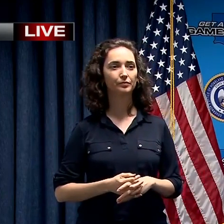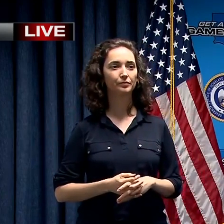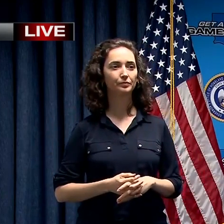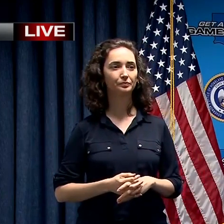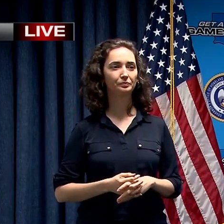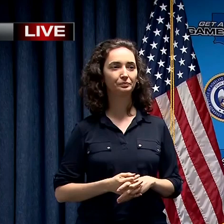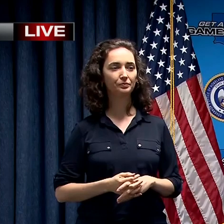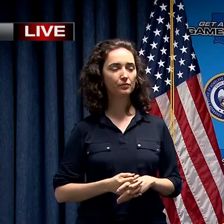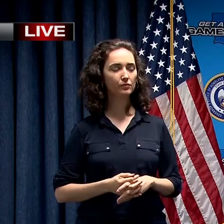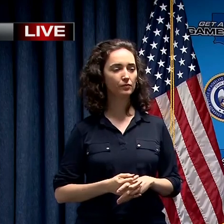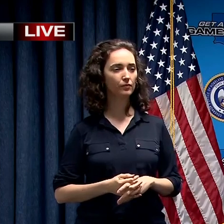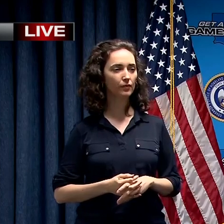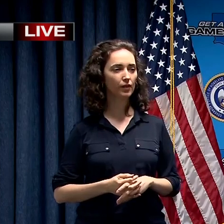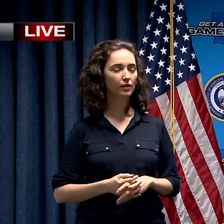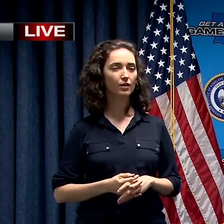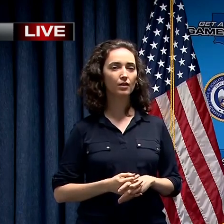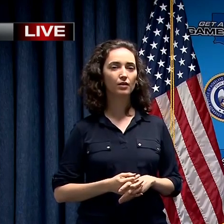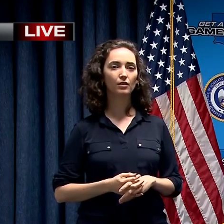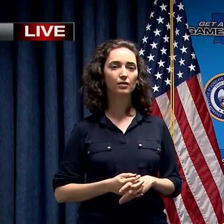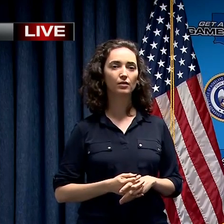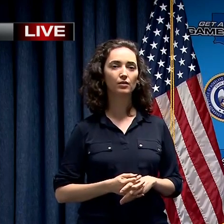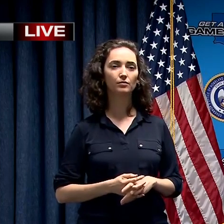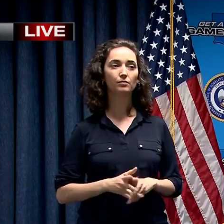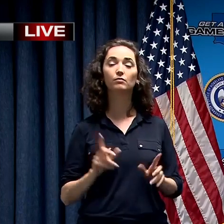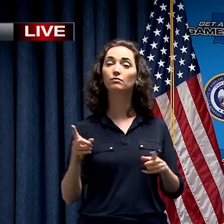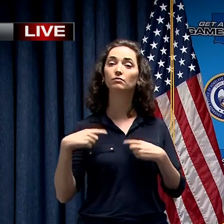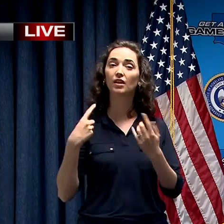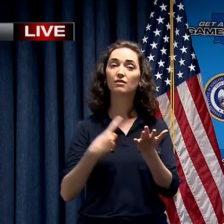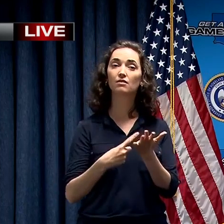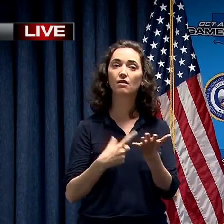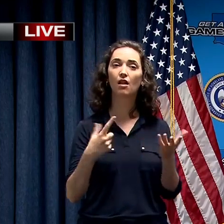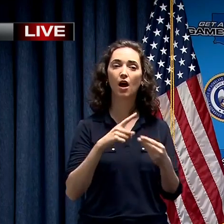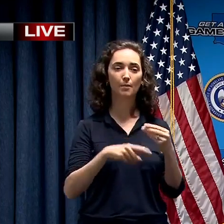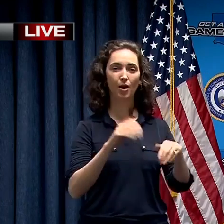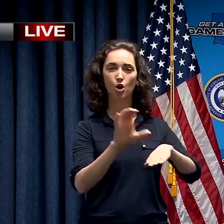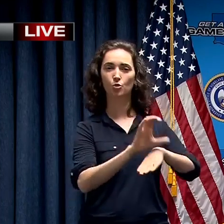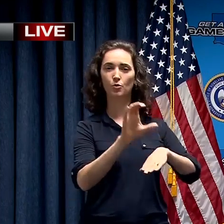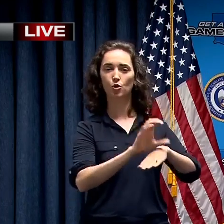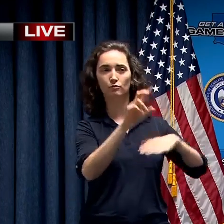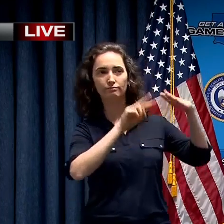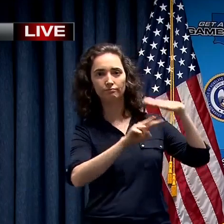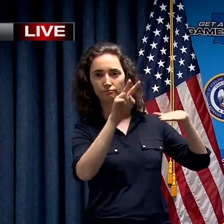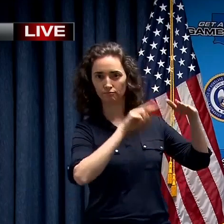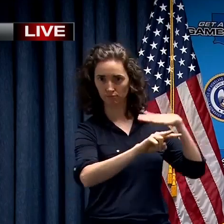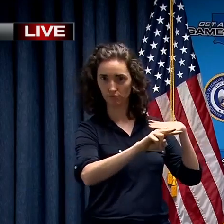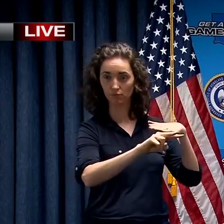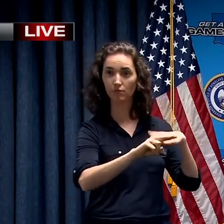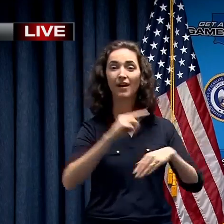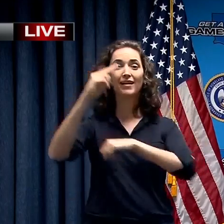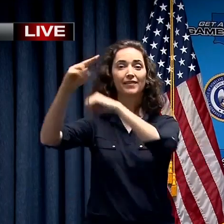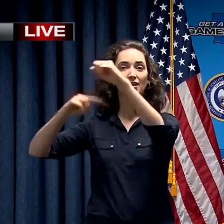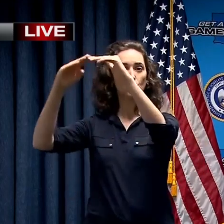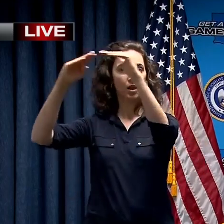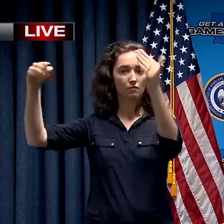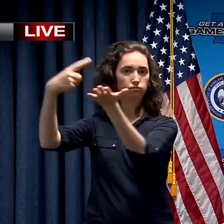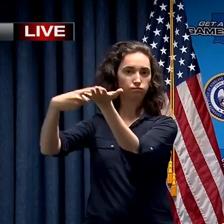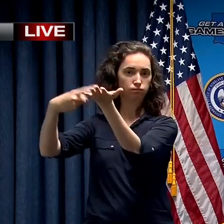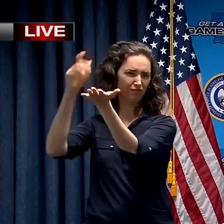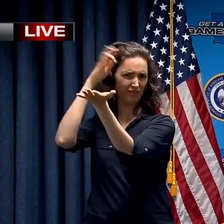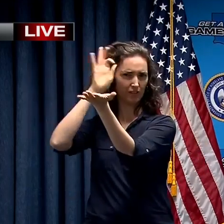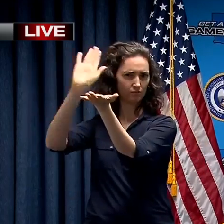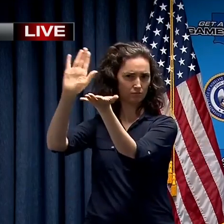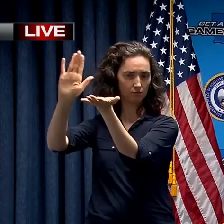Modeling is something that we've talked a lot about, and it's been talked about at the national level. And I know a couple of nights ago, or maybe